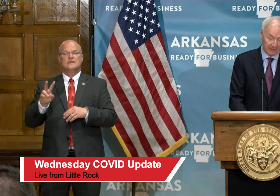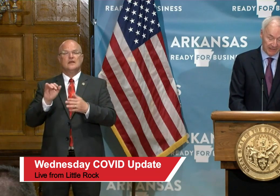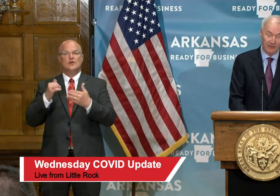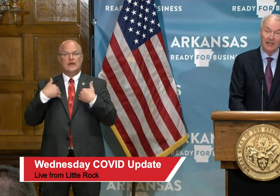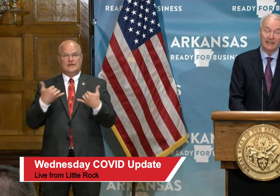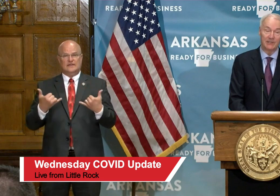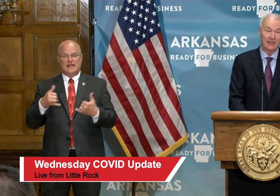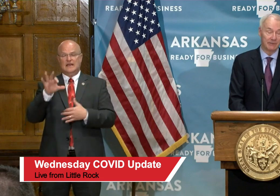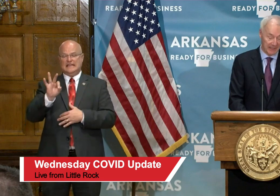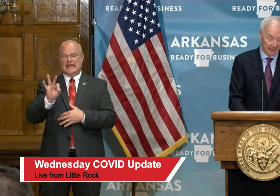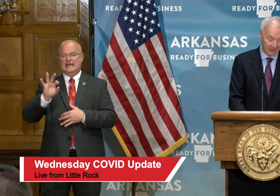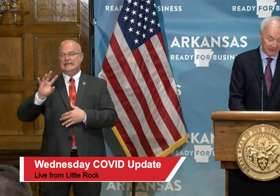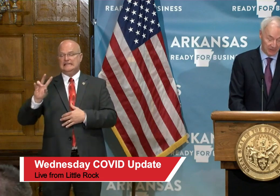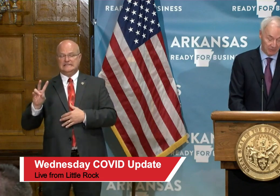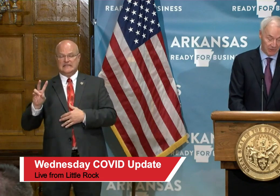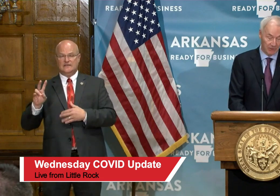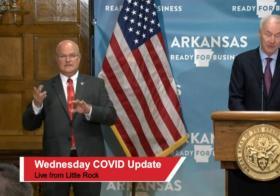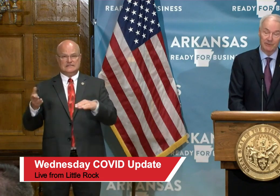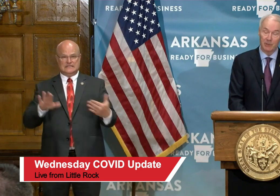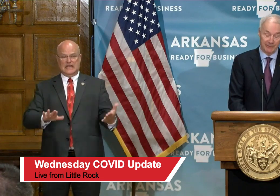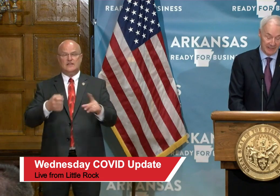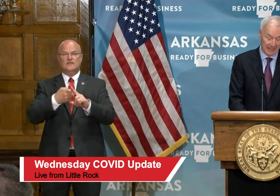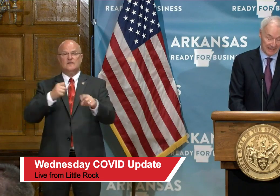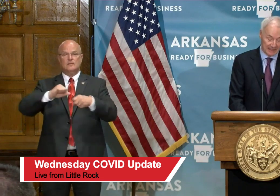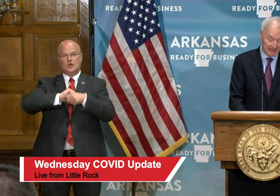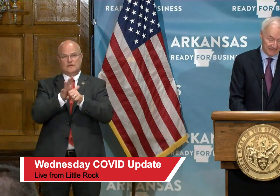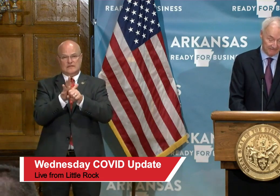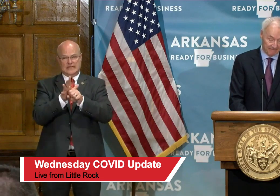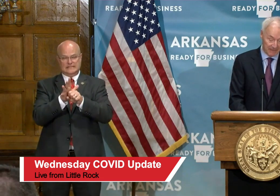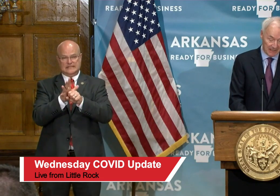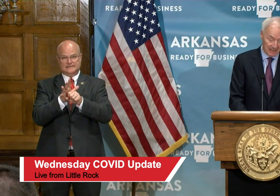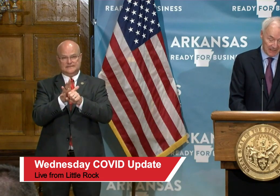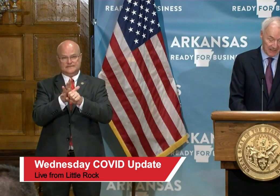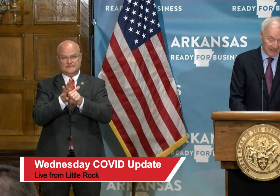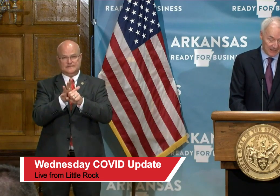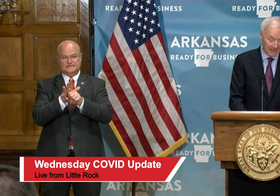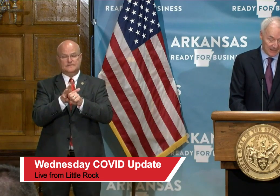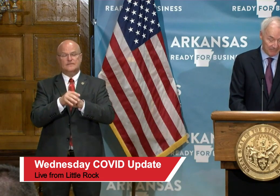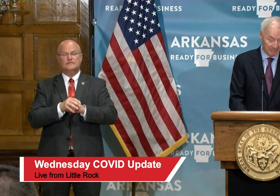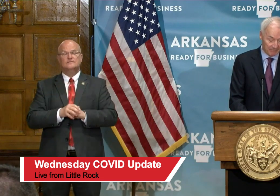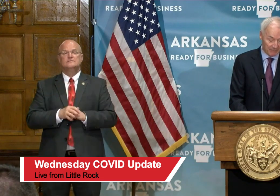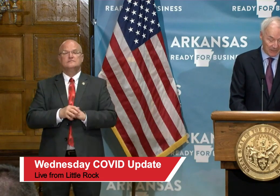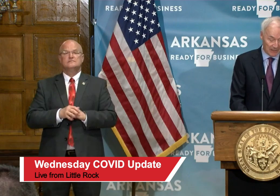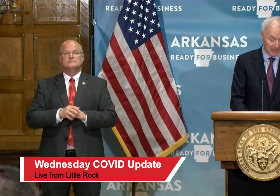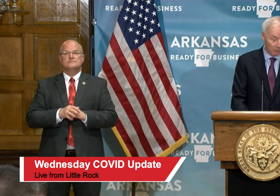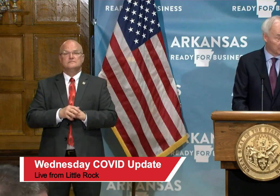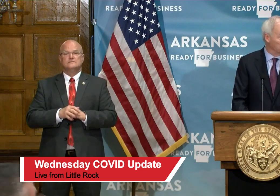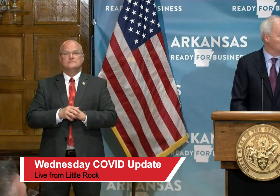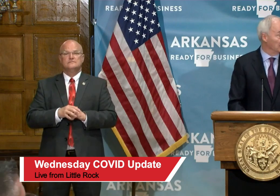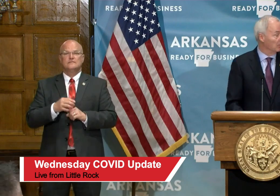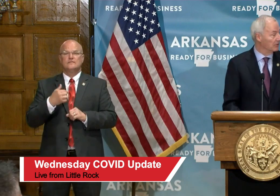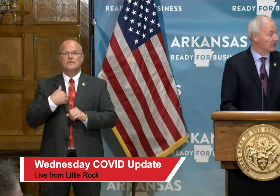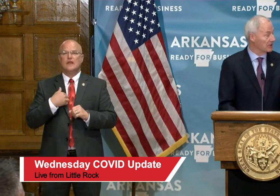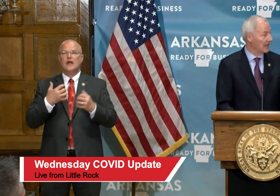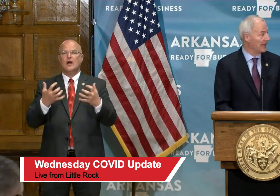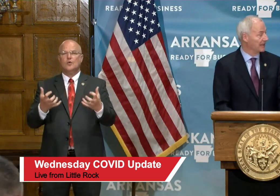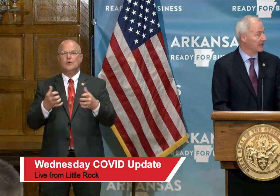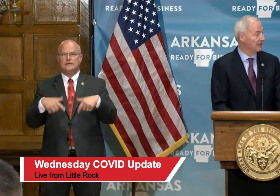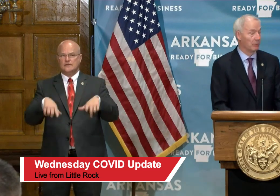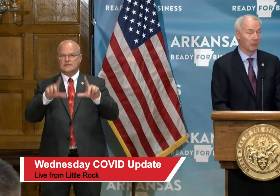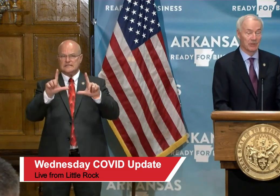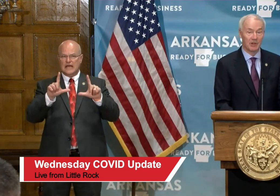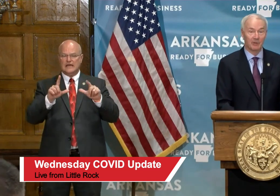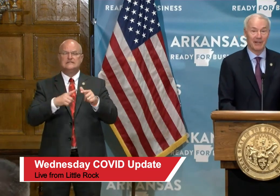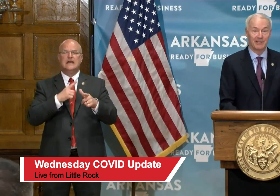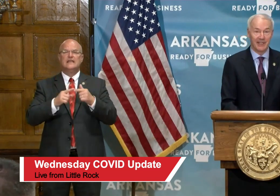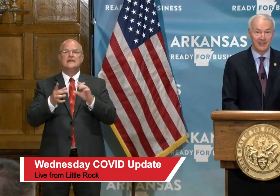that we have now 97 deaths as a result of COVID-19. I want to go to the slides,